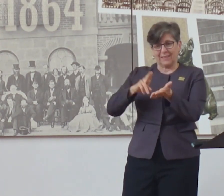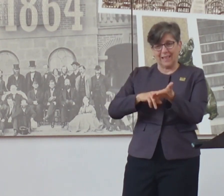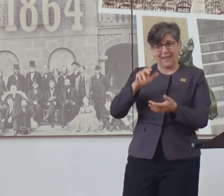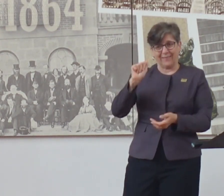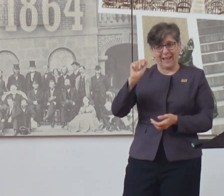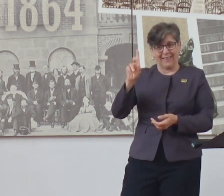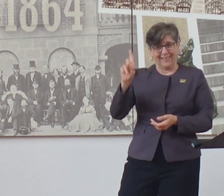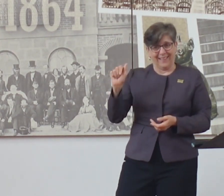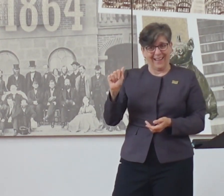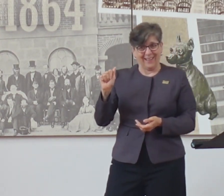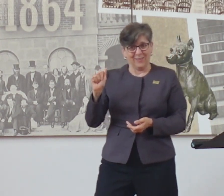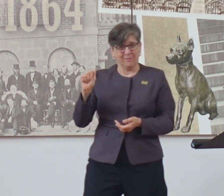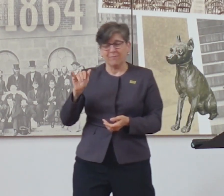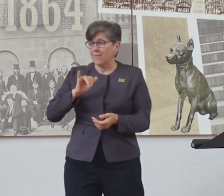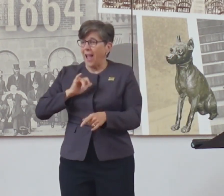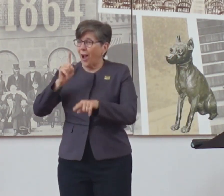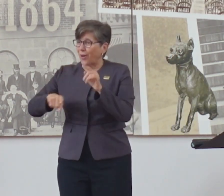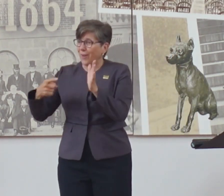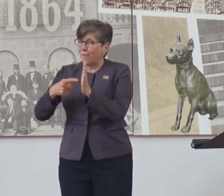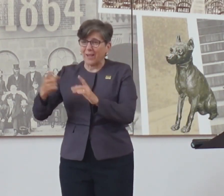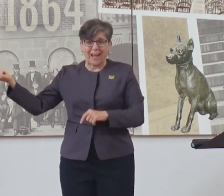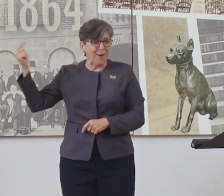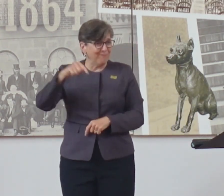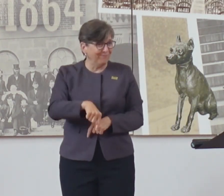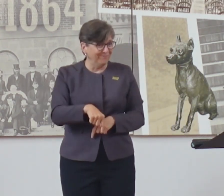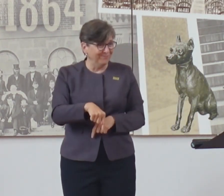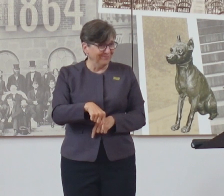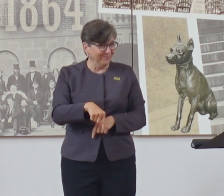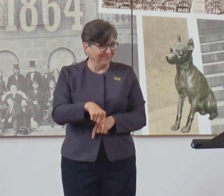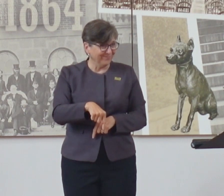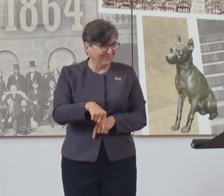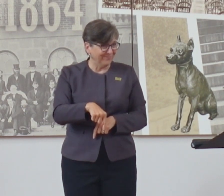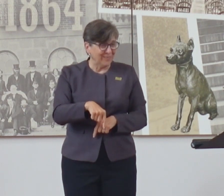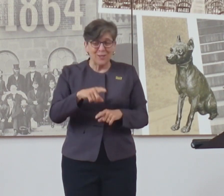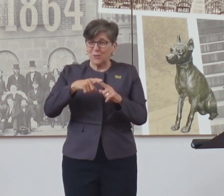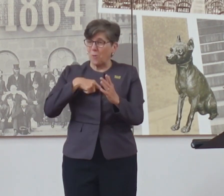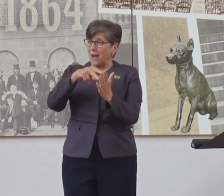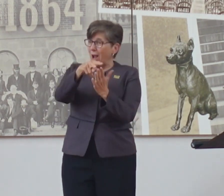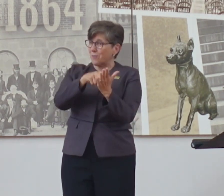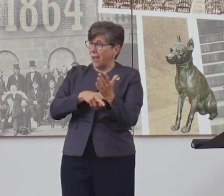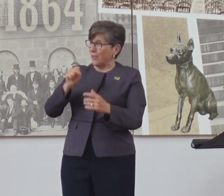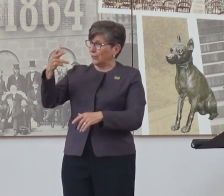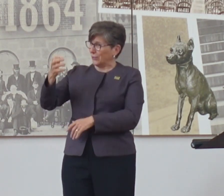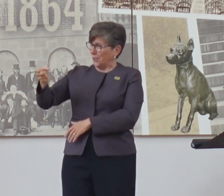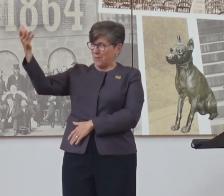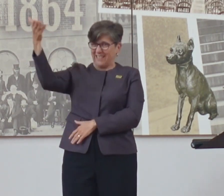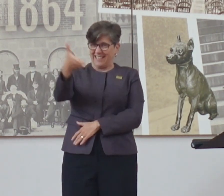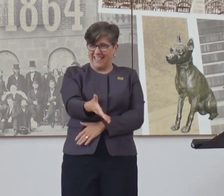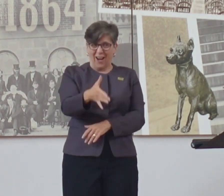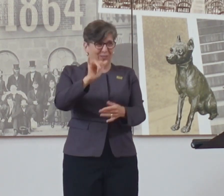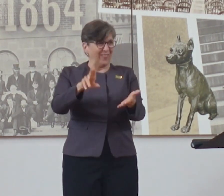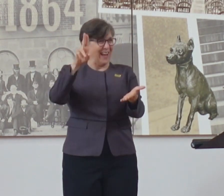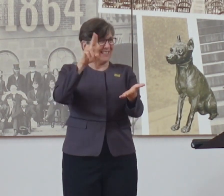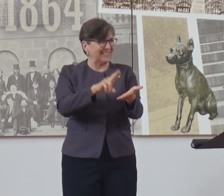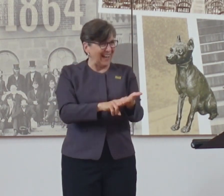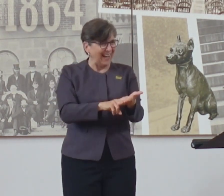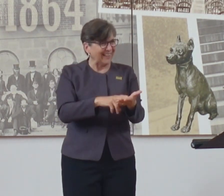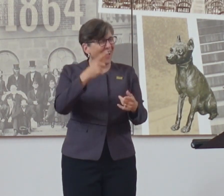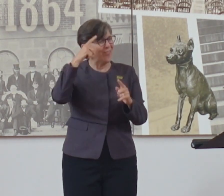the Rose Garden in 1990 was assigned by the ADA. I couldn't afford to come to see the signing of the ADA, but I read that she was there